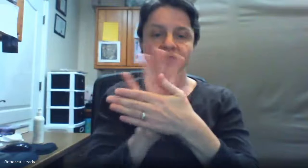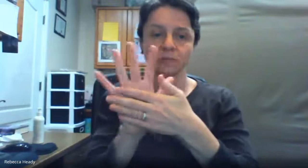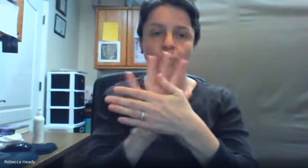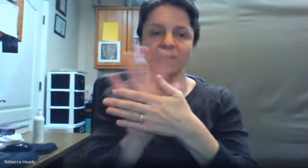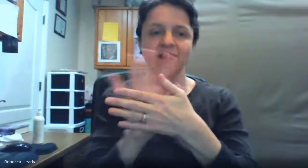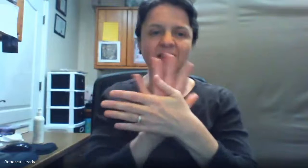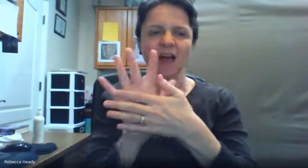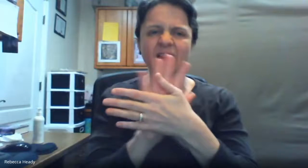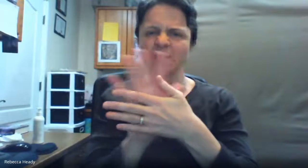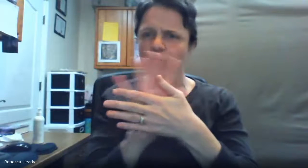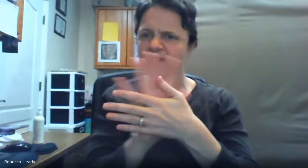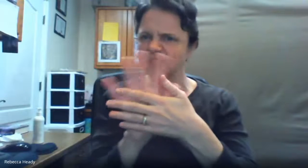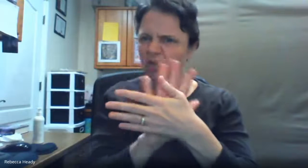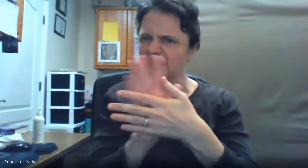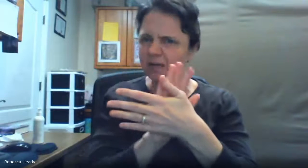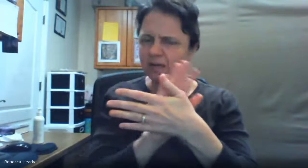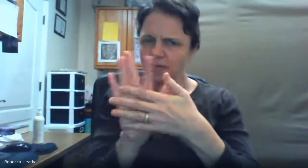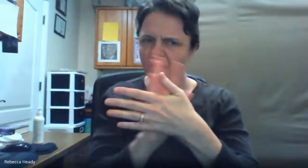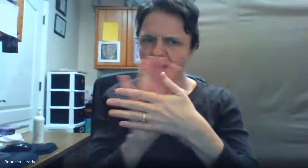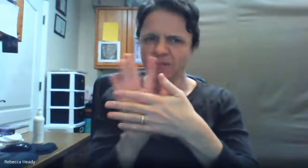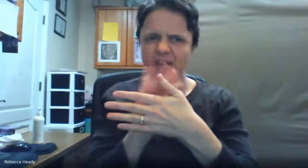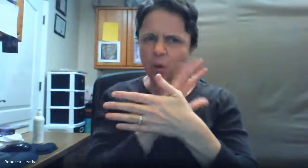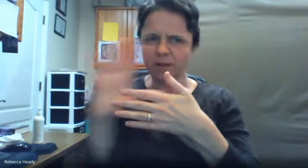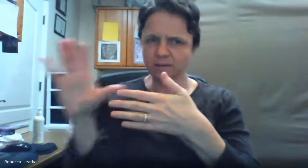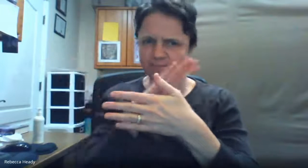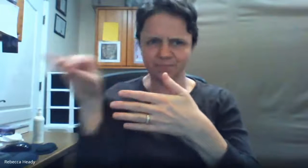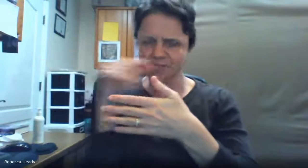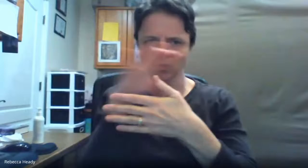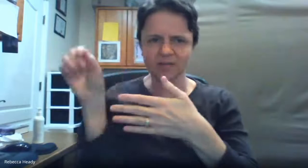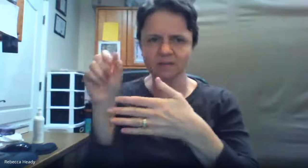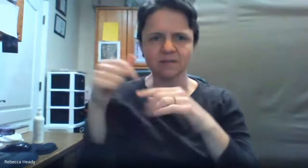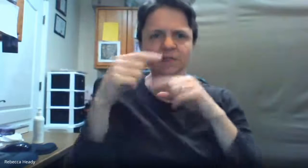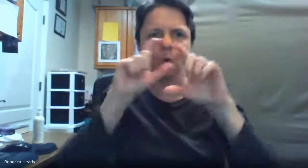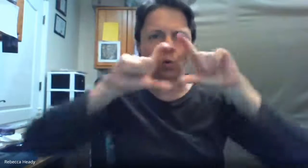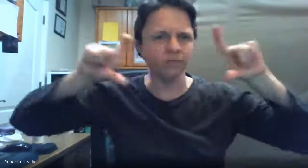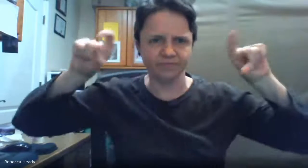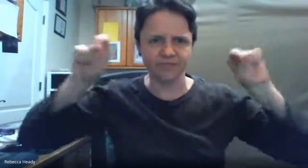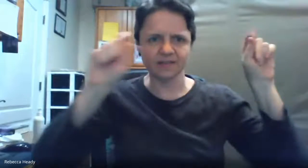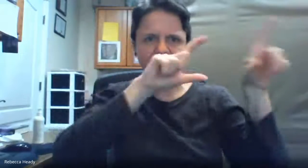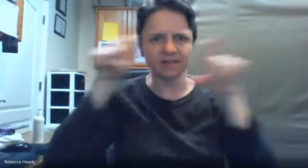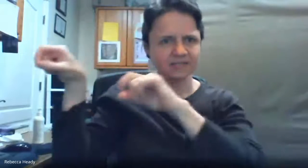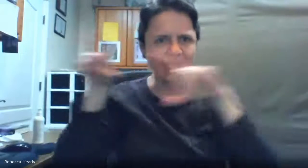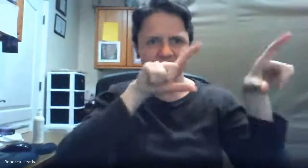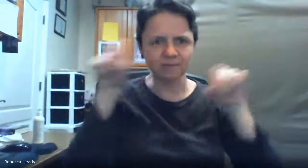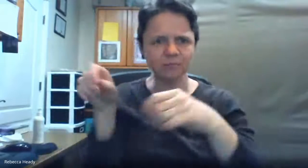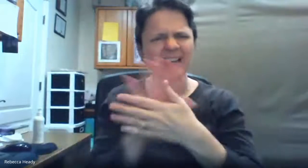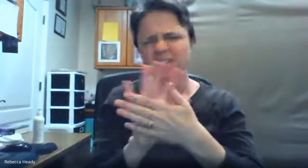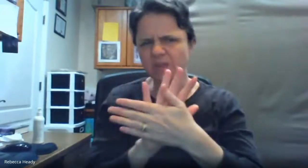This is movie, like kind of like the moving screen, kind of like going the screen, like the old things, like they slide, had something